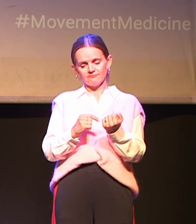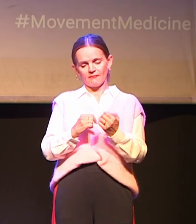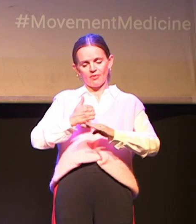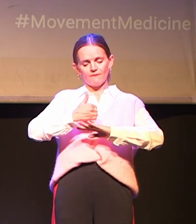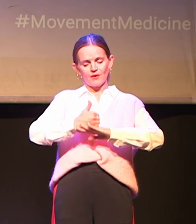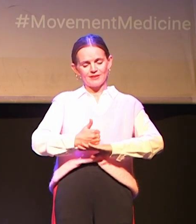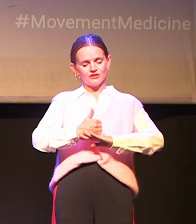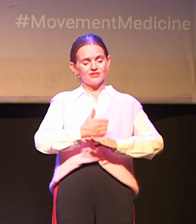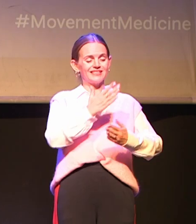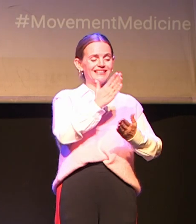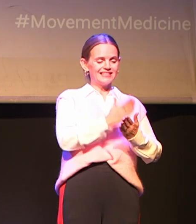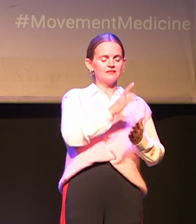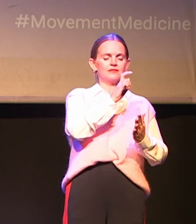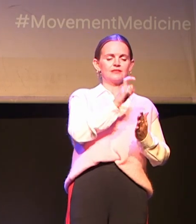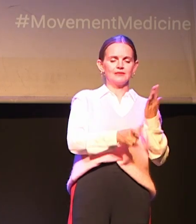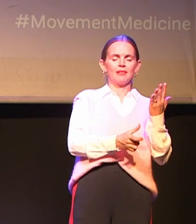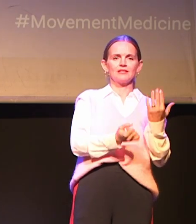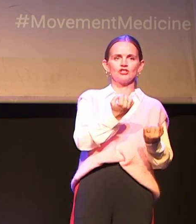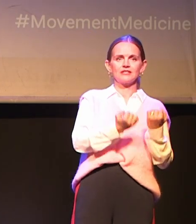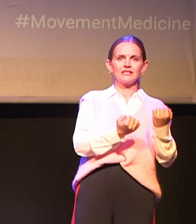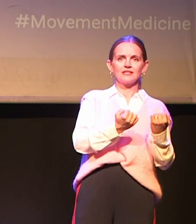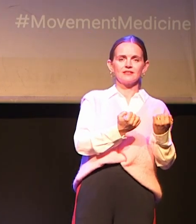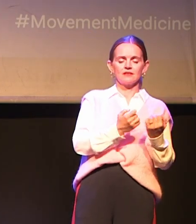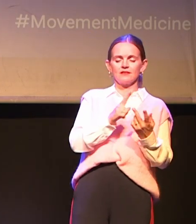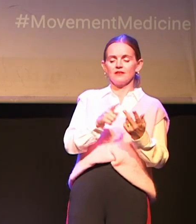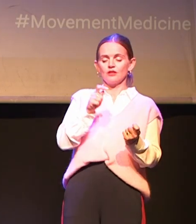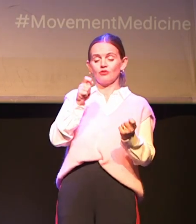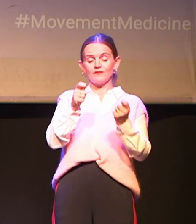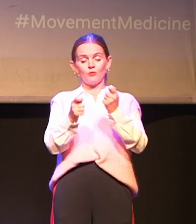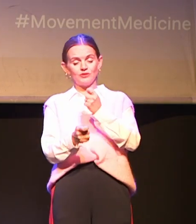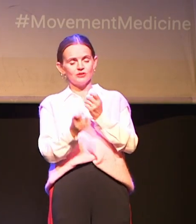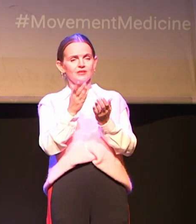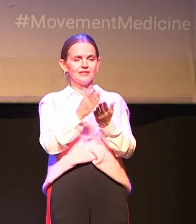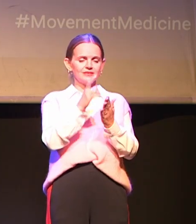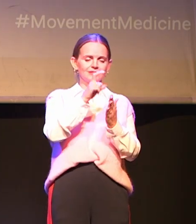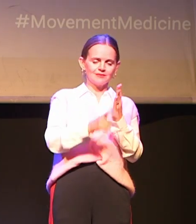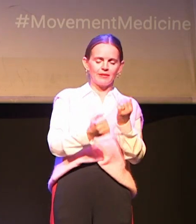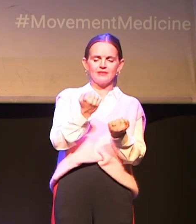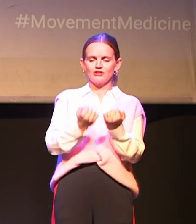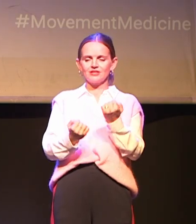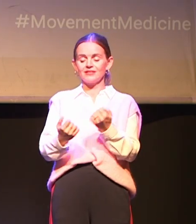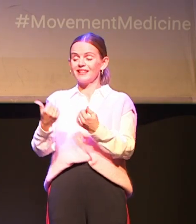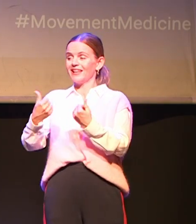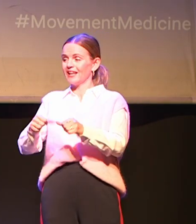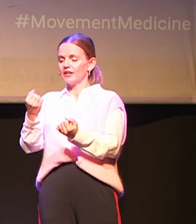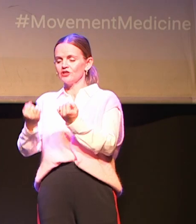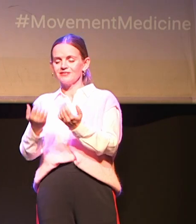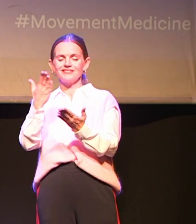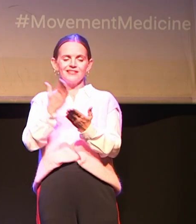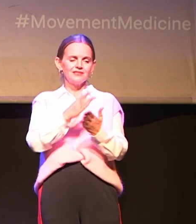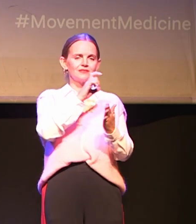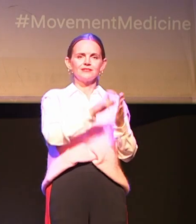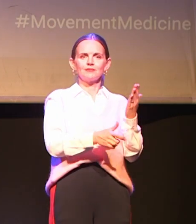is disability justice at the foundation. Transformative justice is disability justice, is healing justice. There's a place